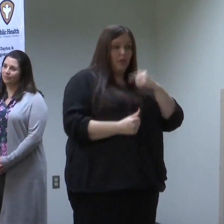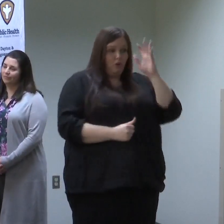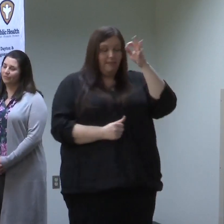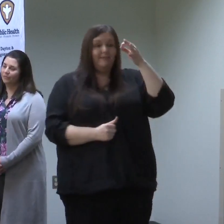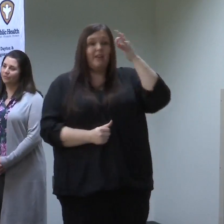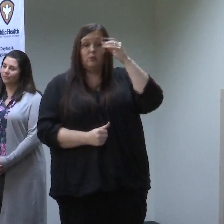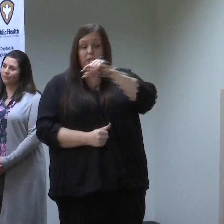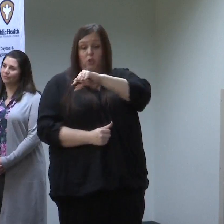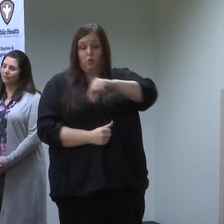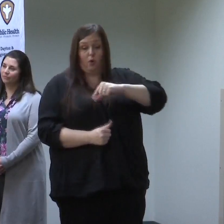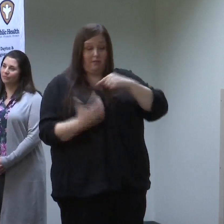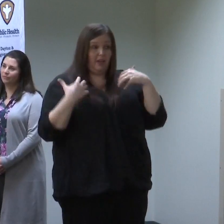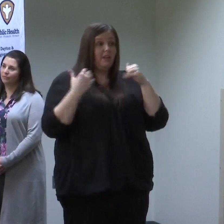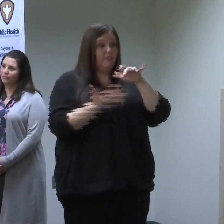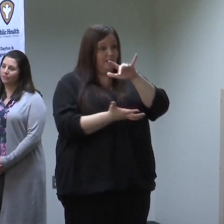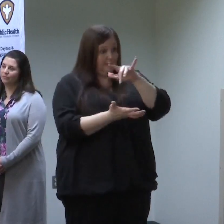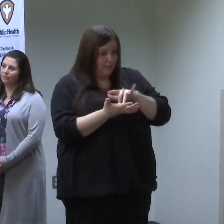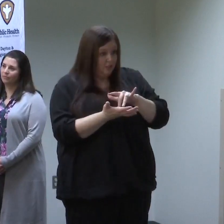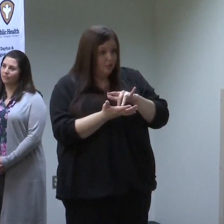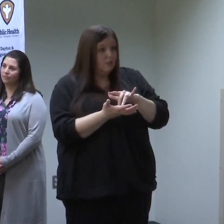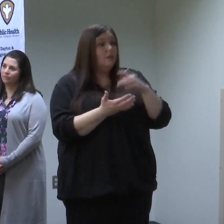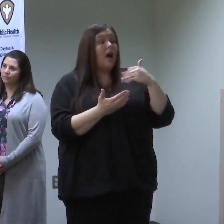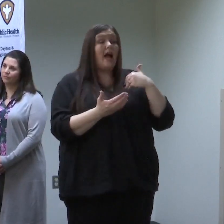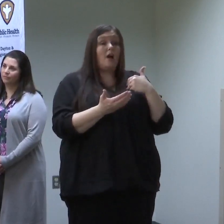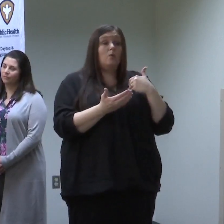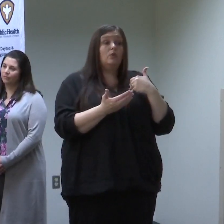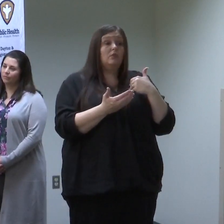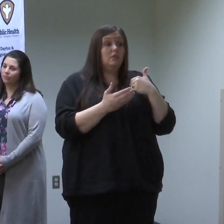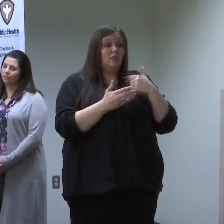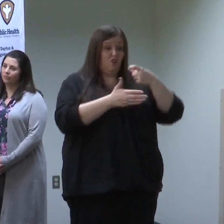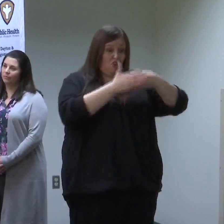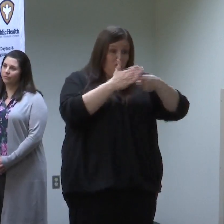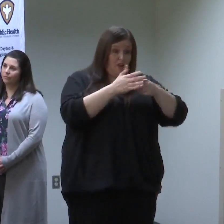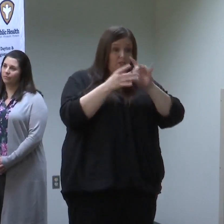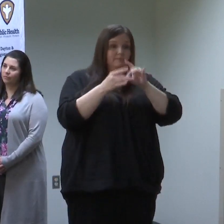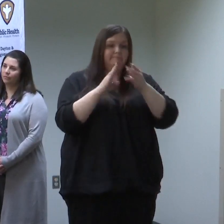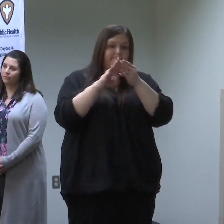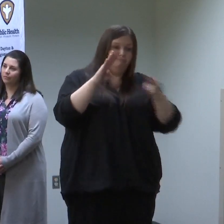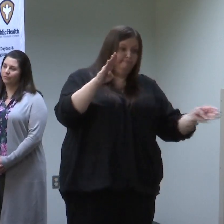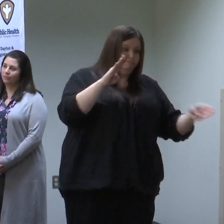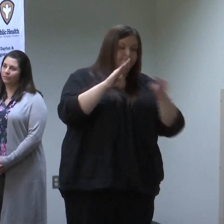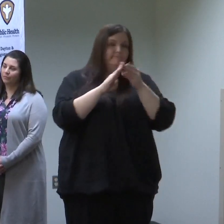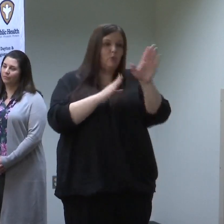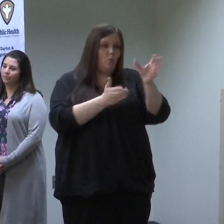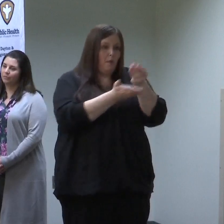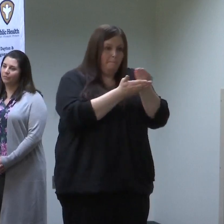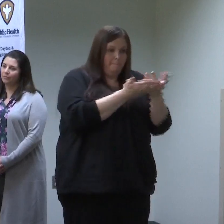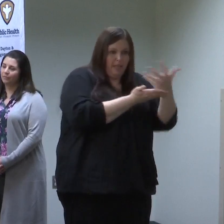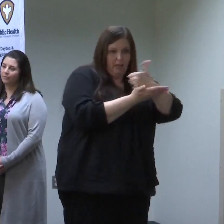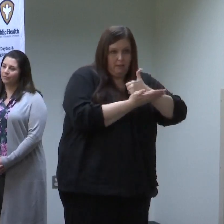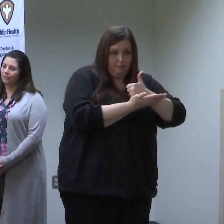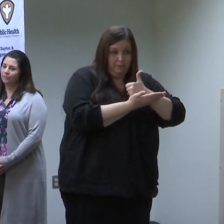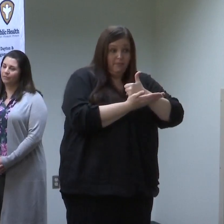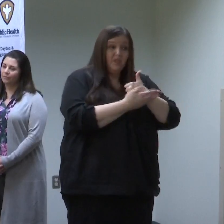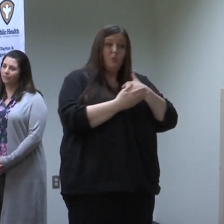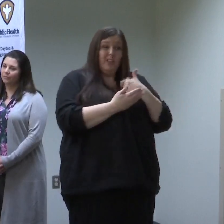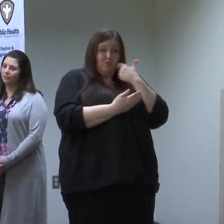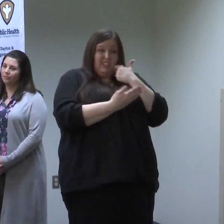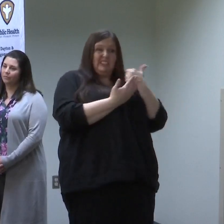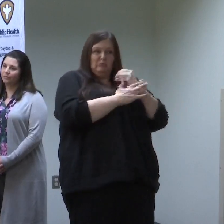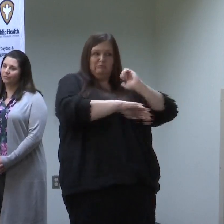health center, and we do see people on a sliding fee scale. We're relatively new to the community, so we have a lot of